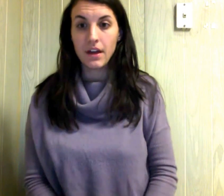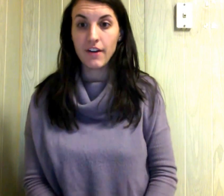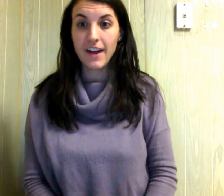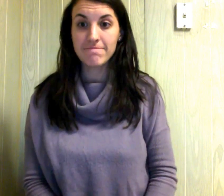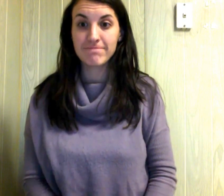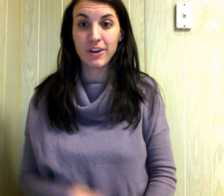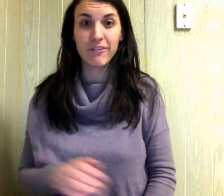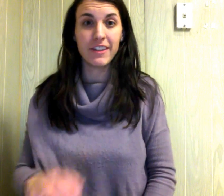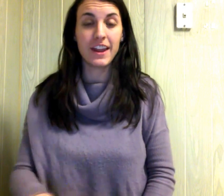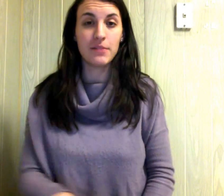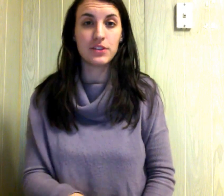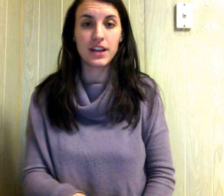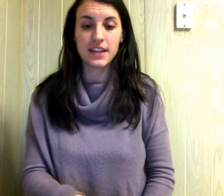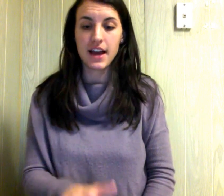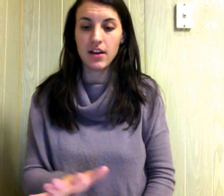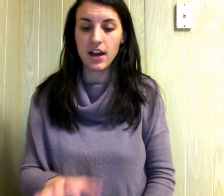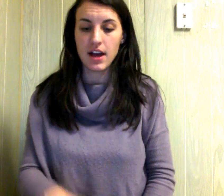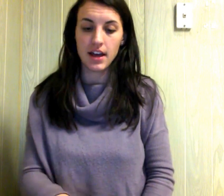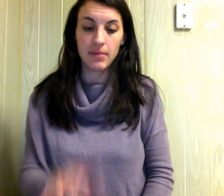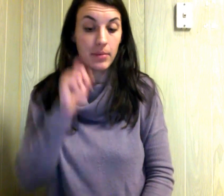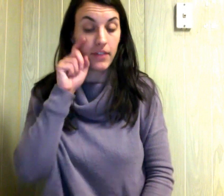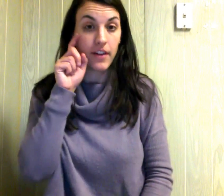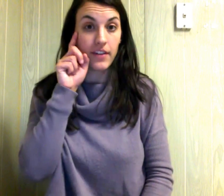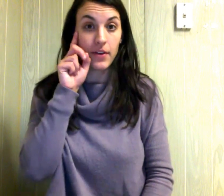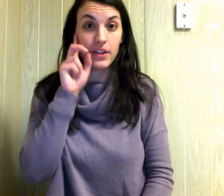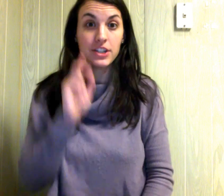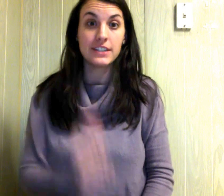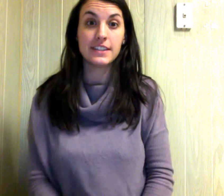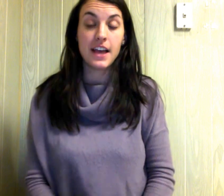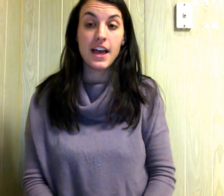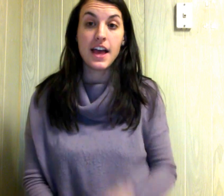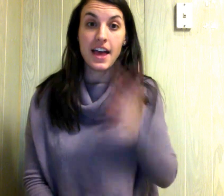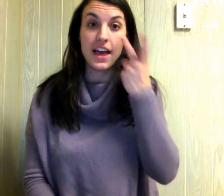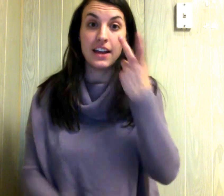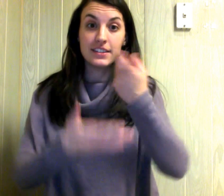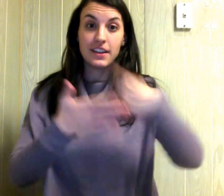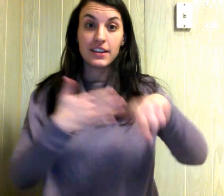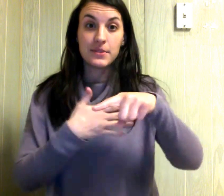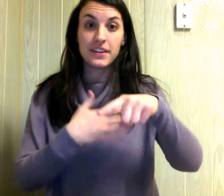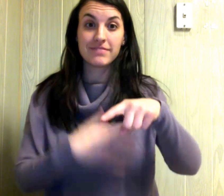Okay, hopefully that helps you guys out. Email me if you have any questions, and I'll see you next week.